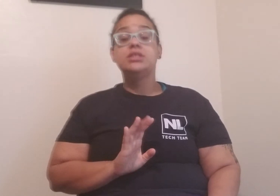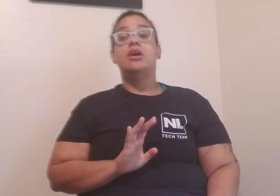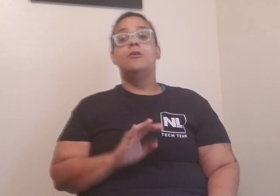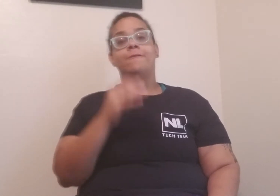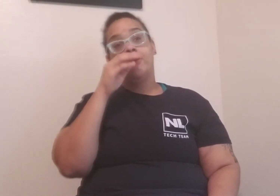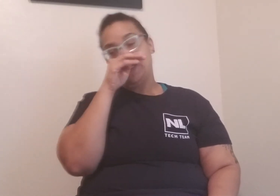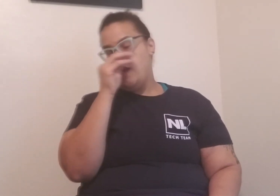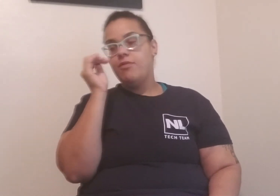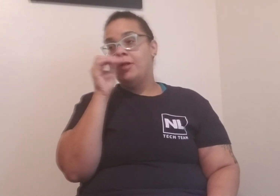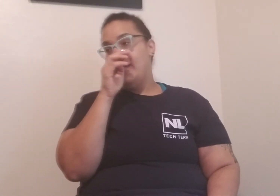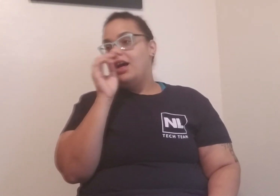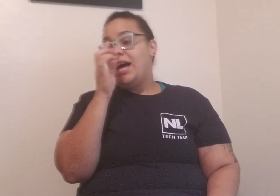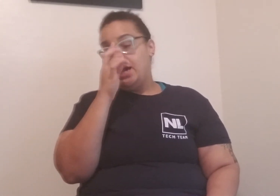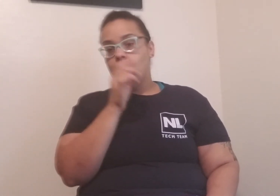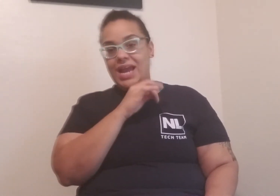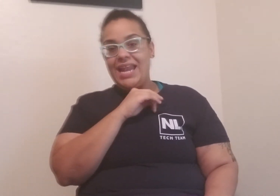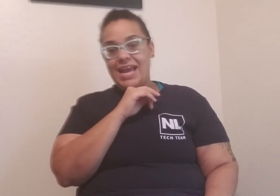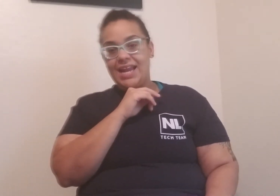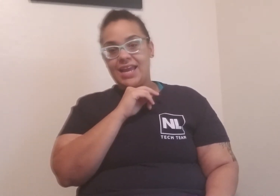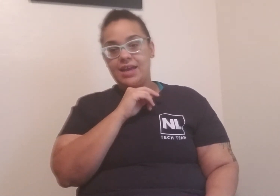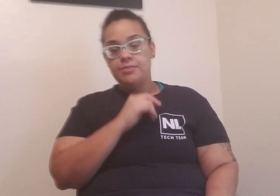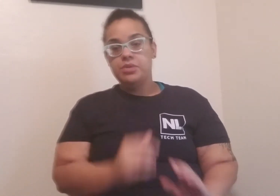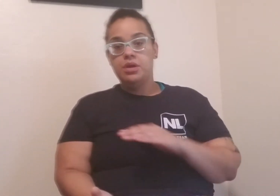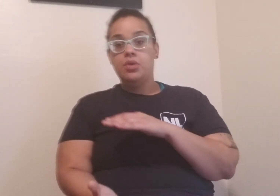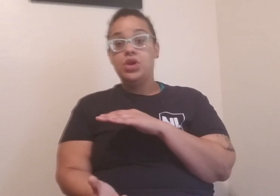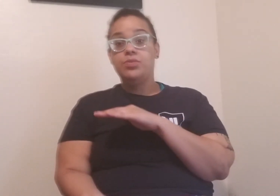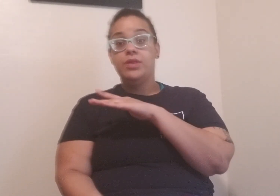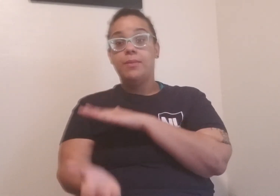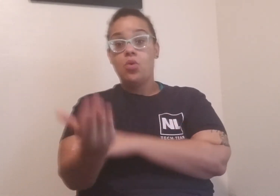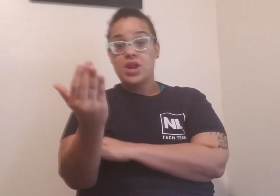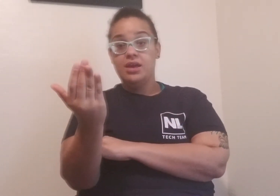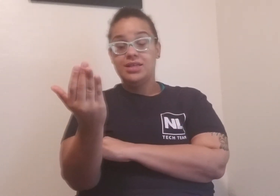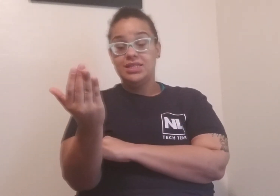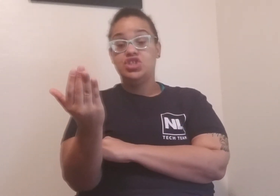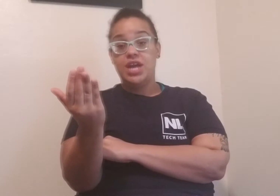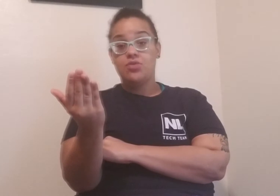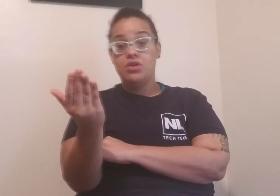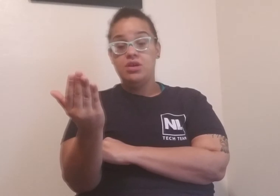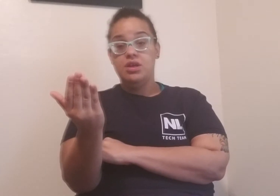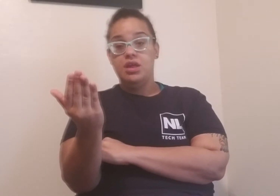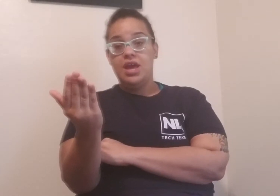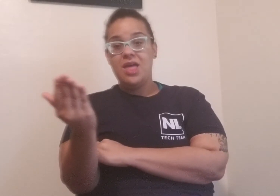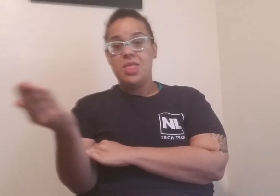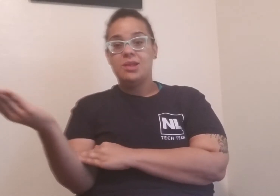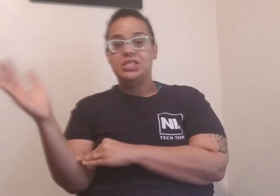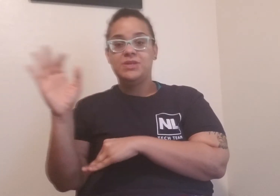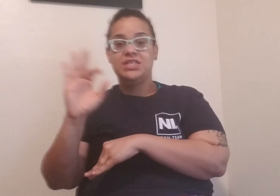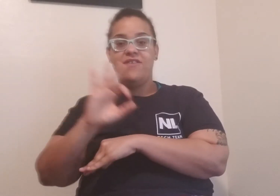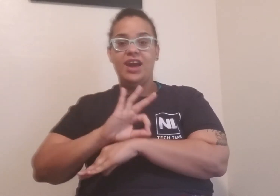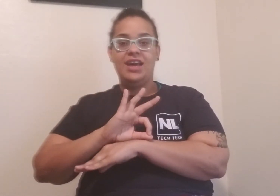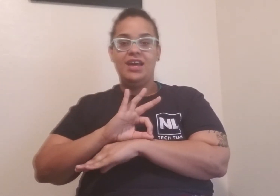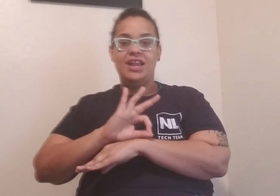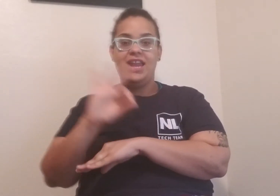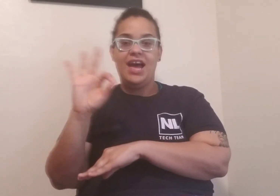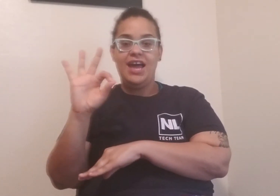so for example, I go to work at 9 a.m. You'd put the morning because it's general, and then specific 9.